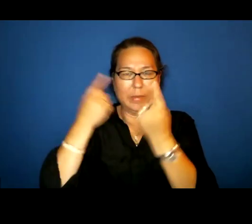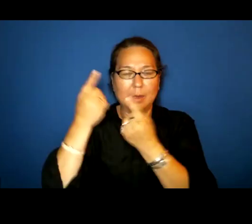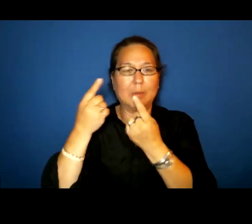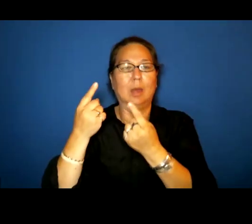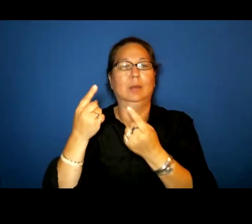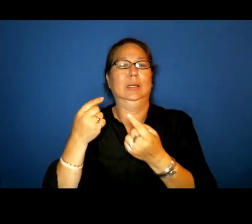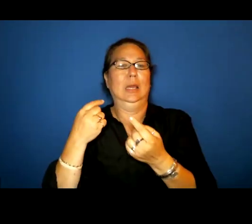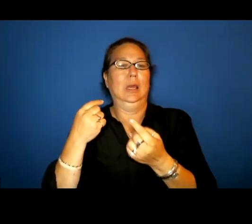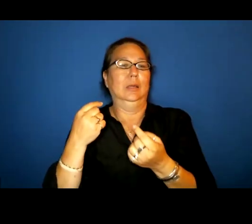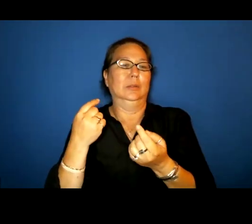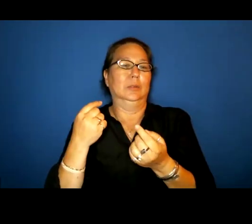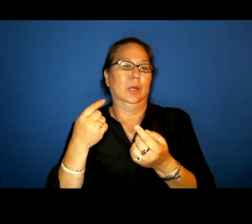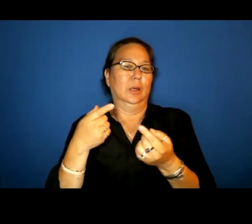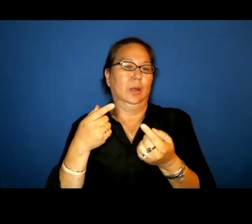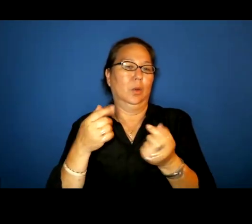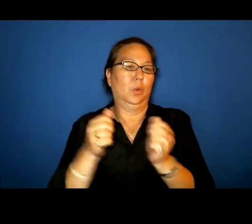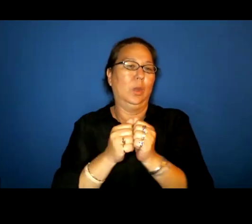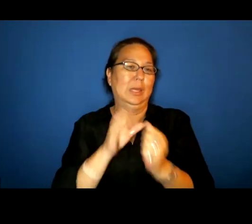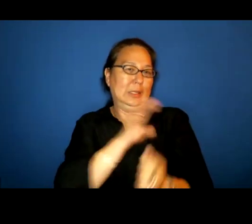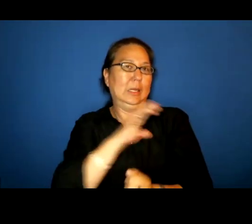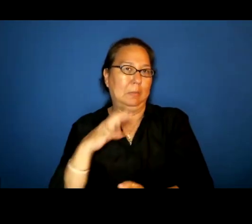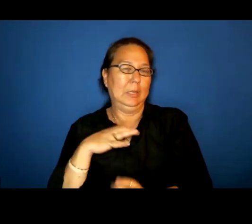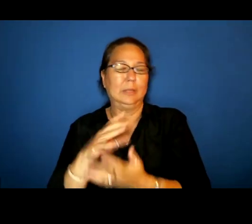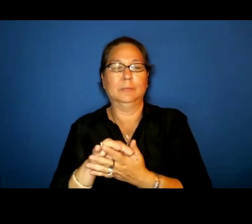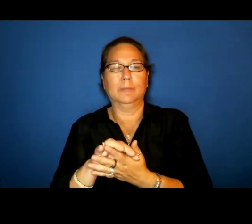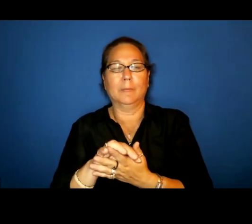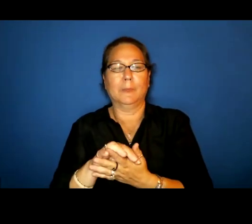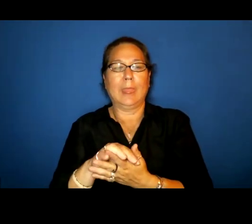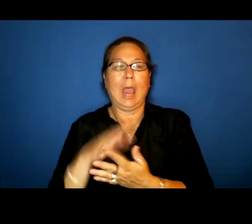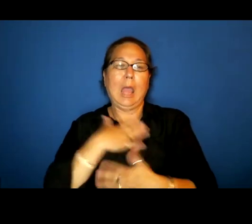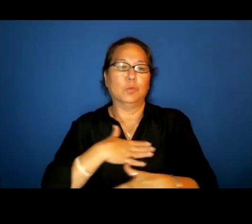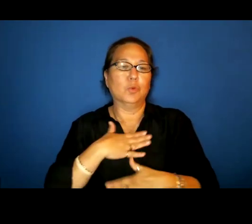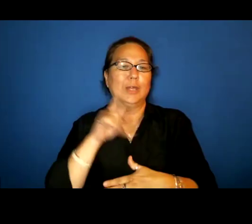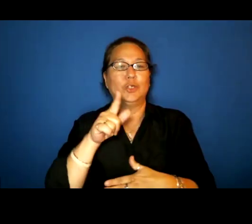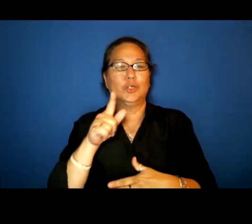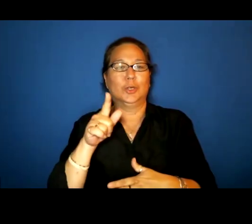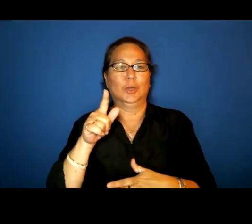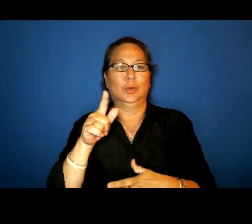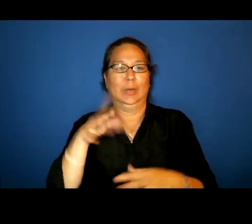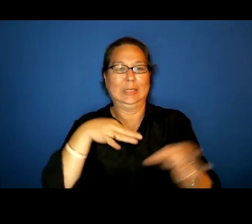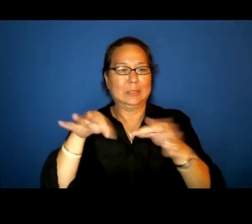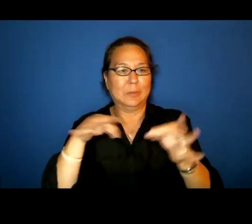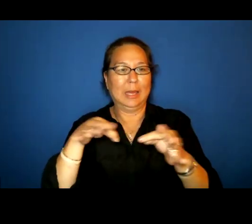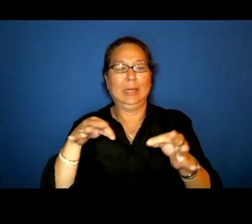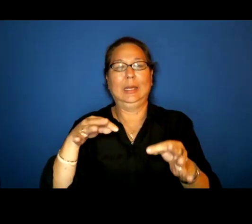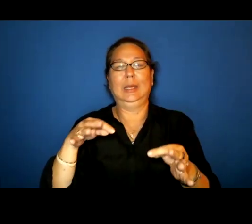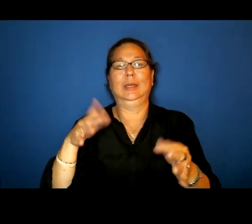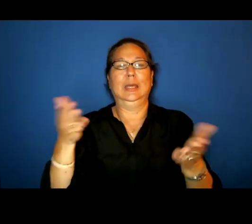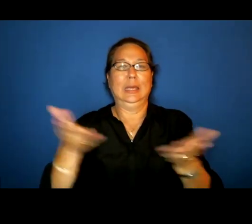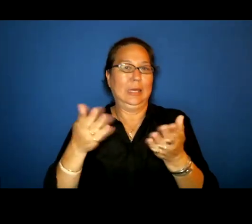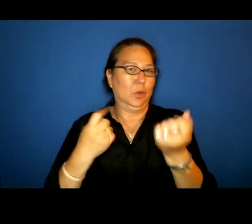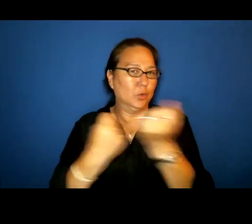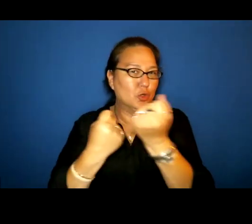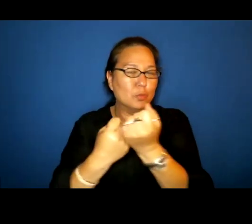community. I appreciate how you laid it out here, both support and for and against in each. That is very helpful to